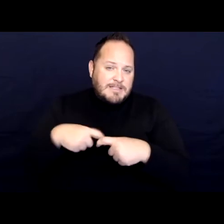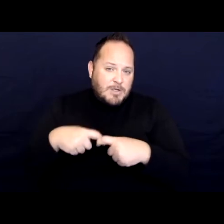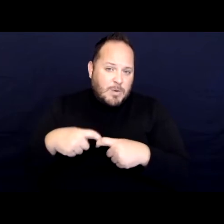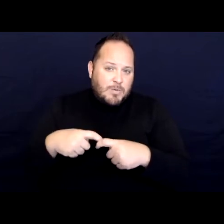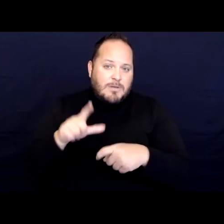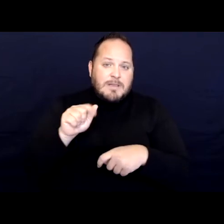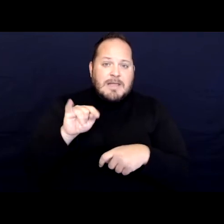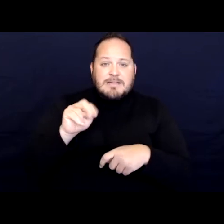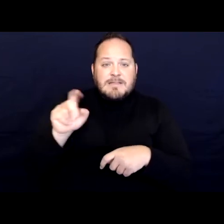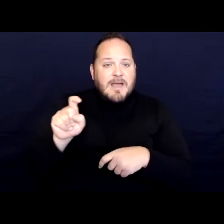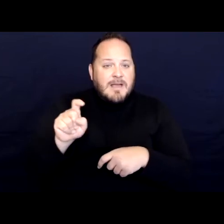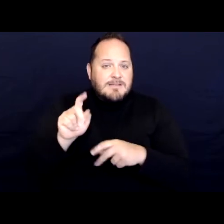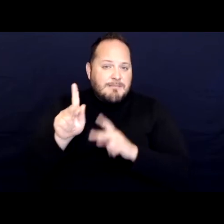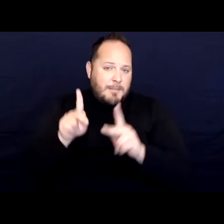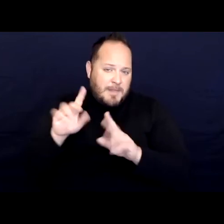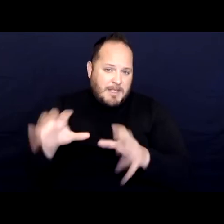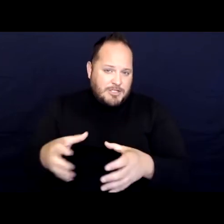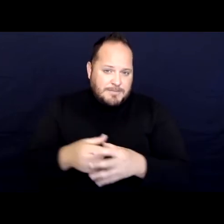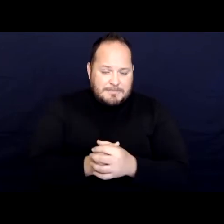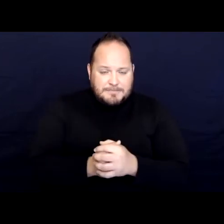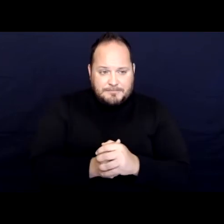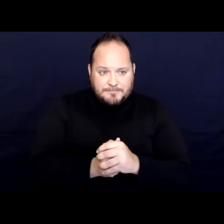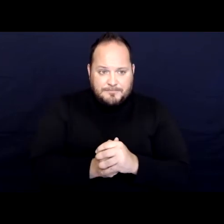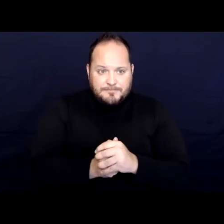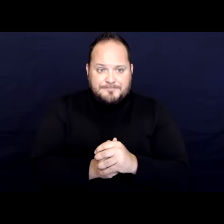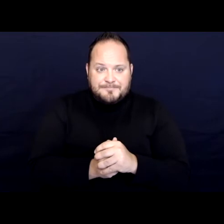Latinx population, and